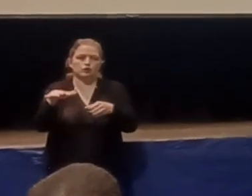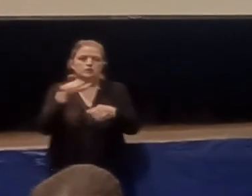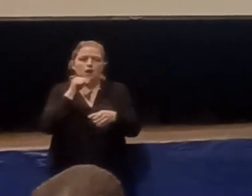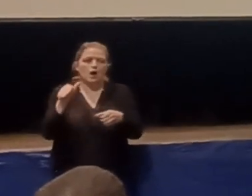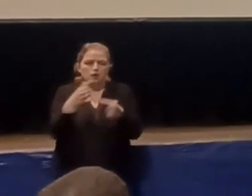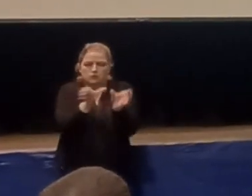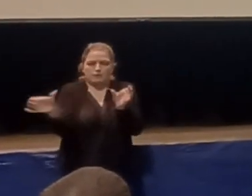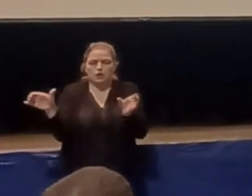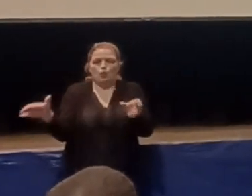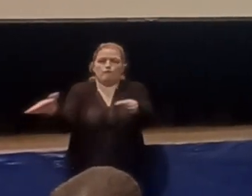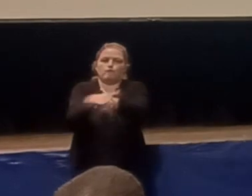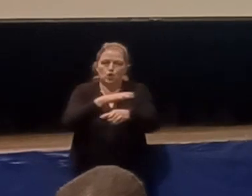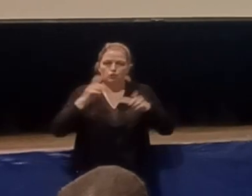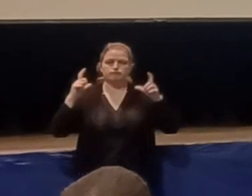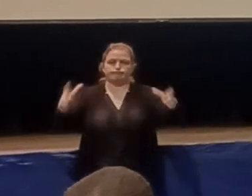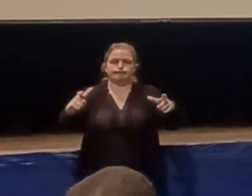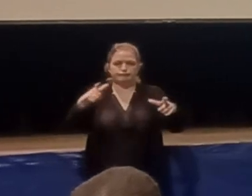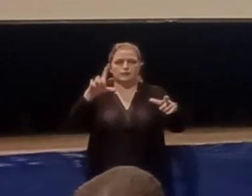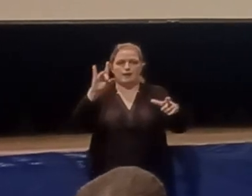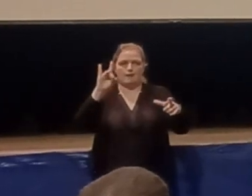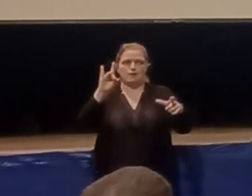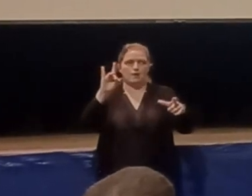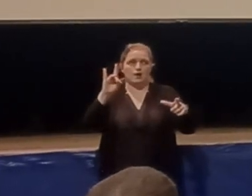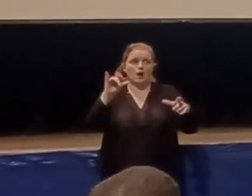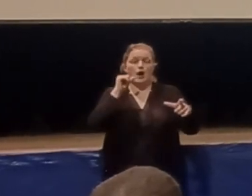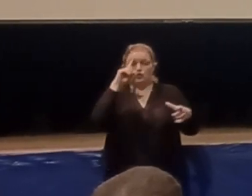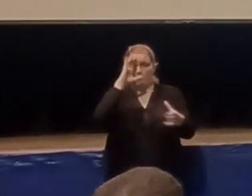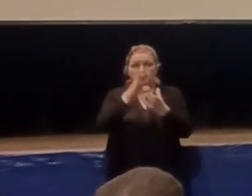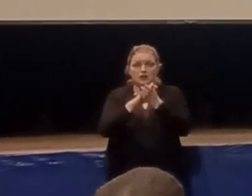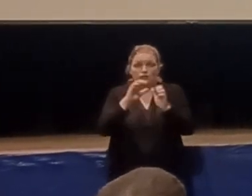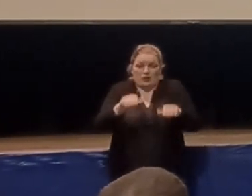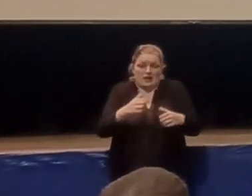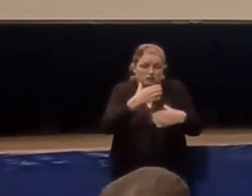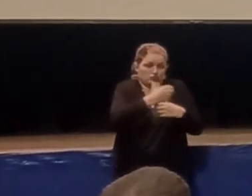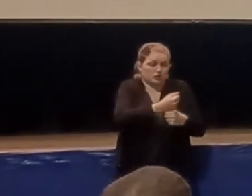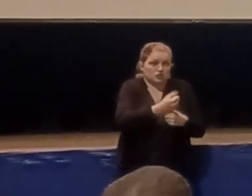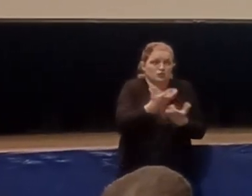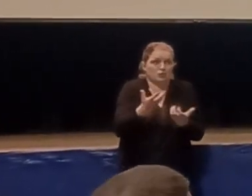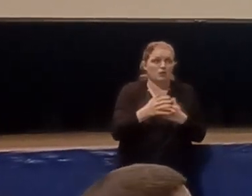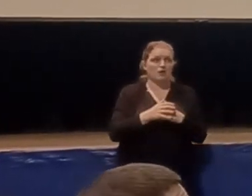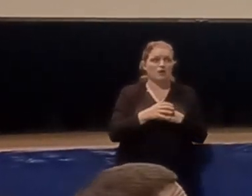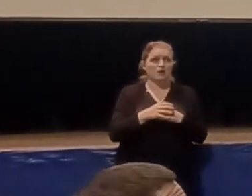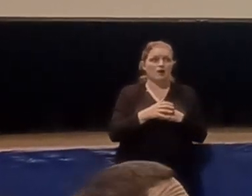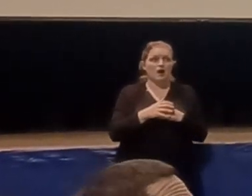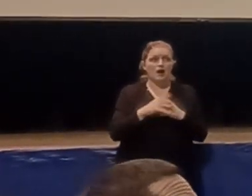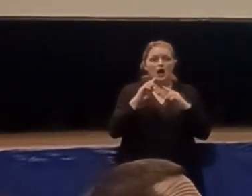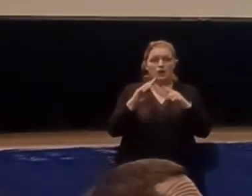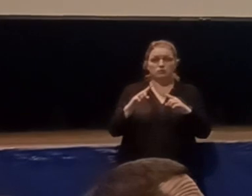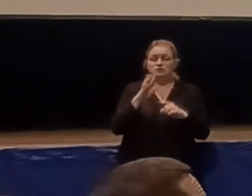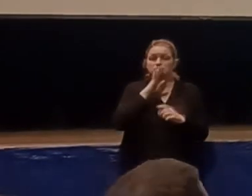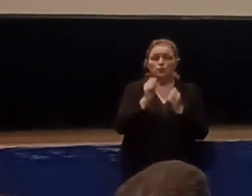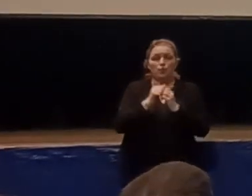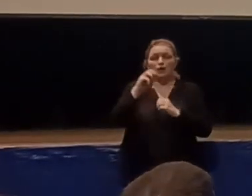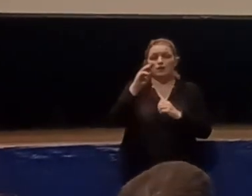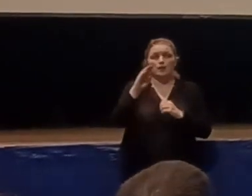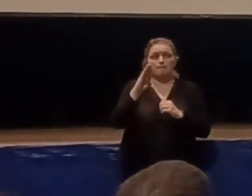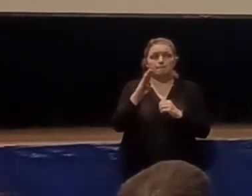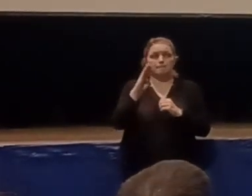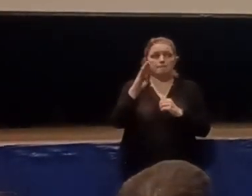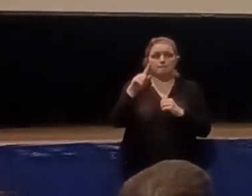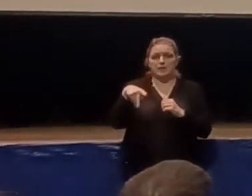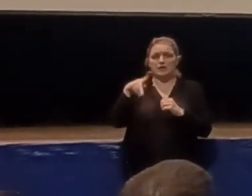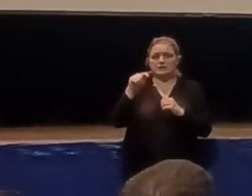to see the counting of it. I honestly don't believe we can trust you anymore. And I would go to MbTA also. Miss, I don't know